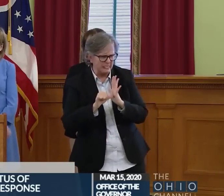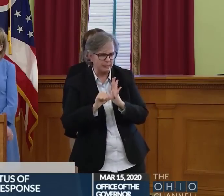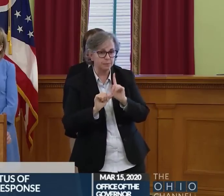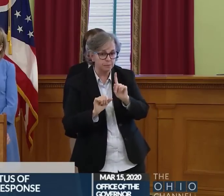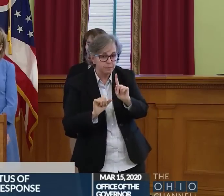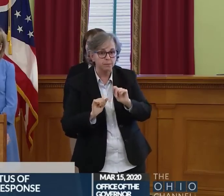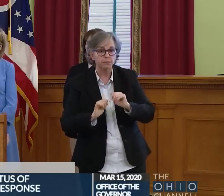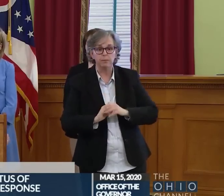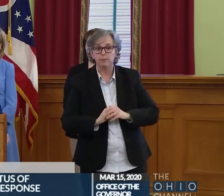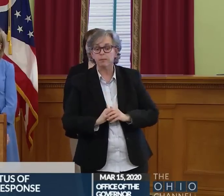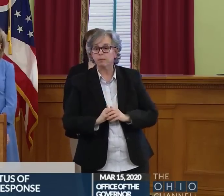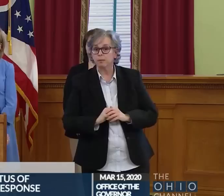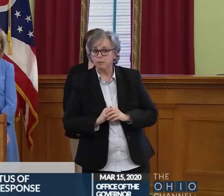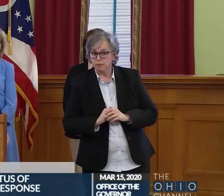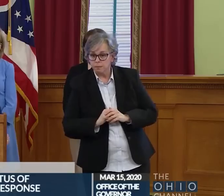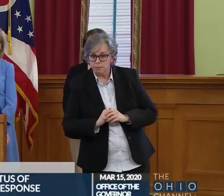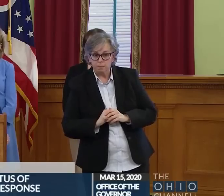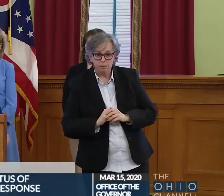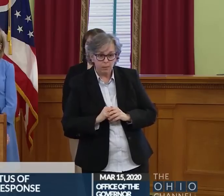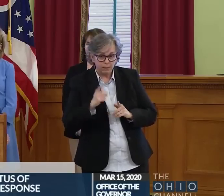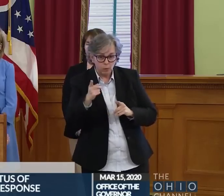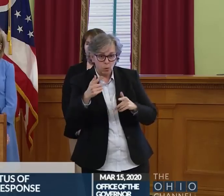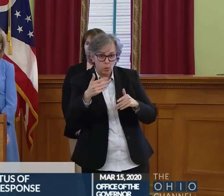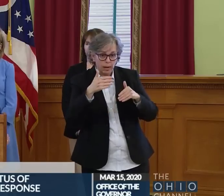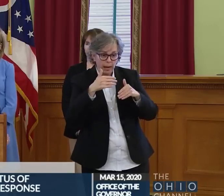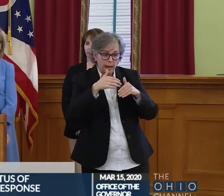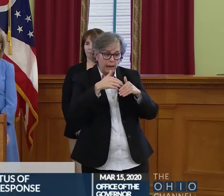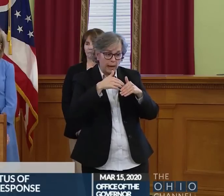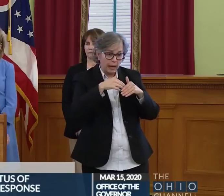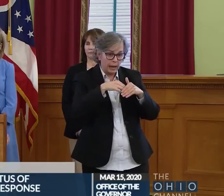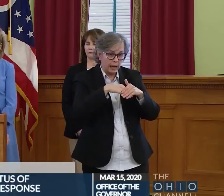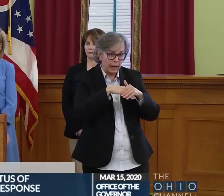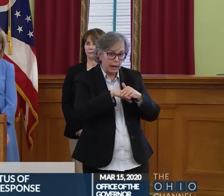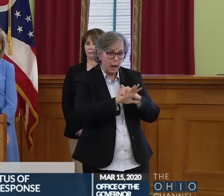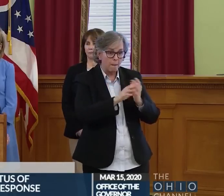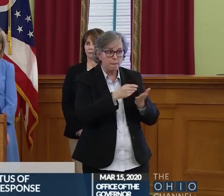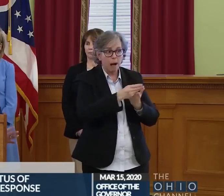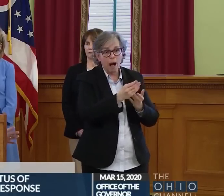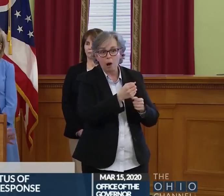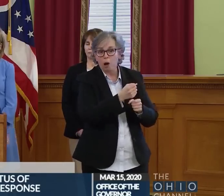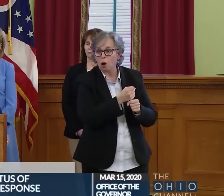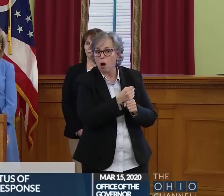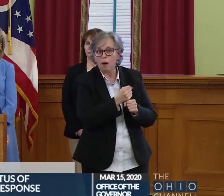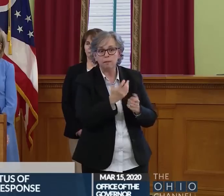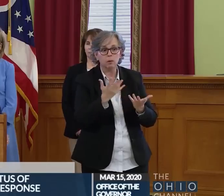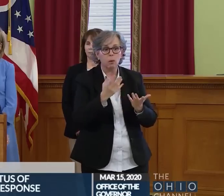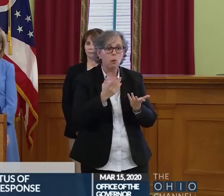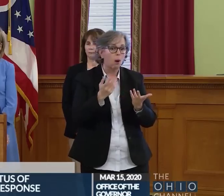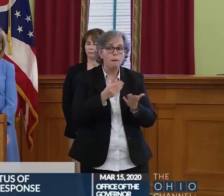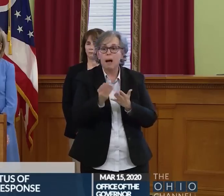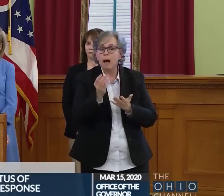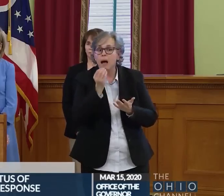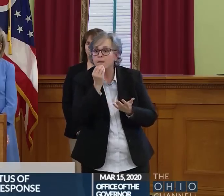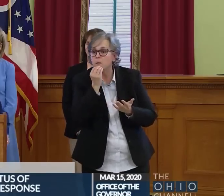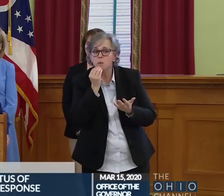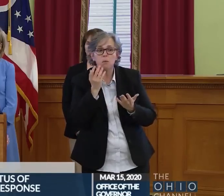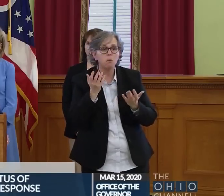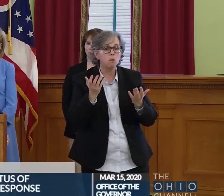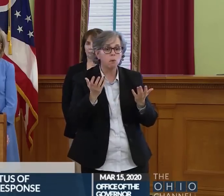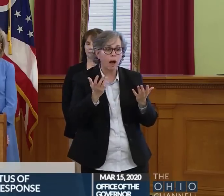in and buy a donut, or buy coffee, walk in, buy coffee, and walk